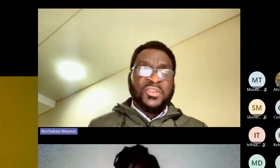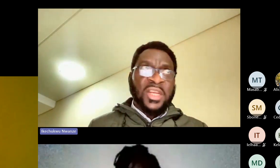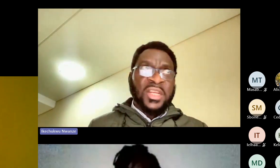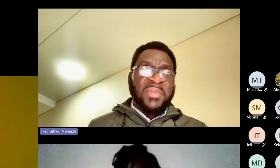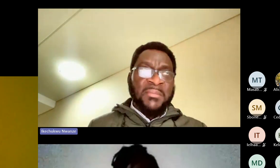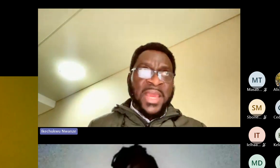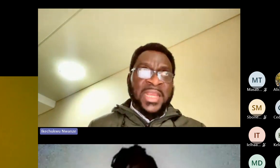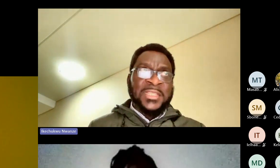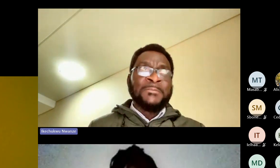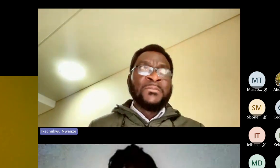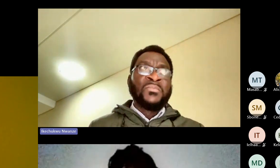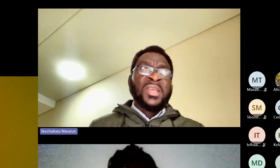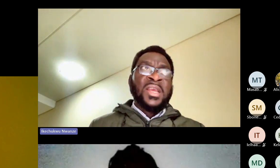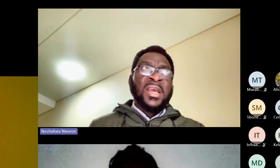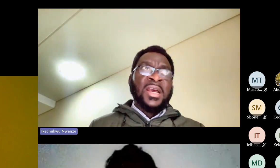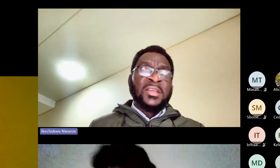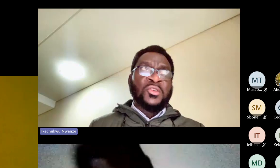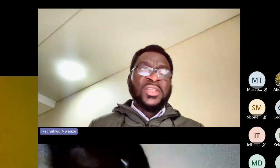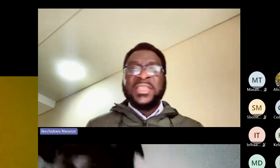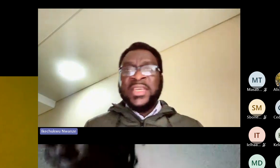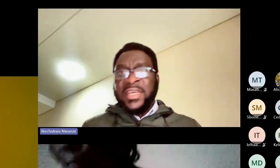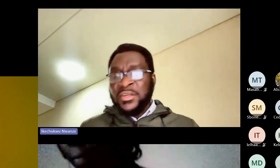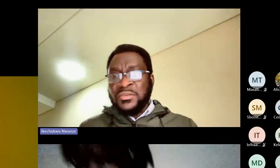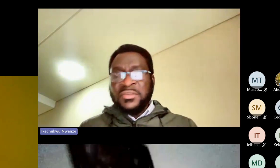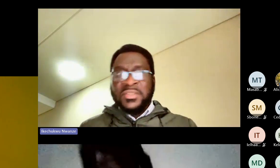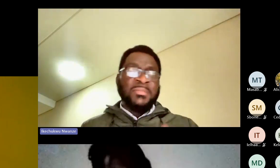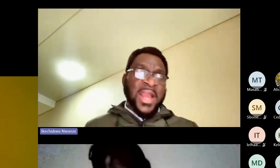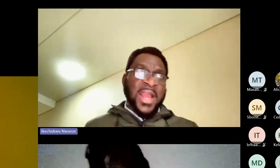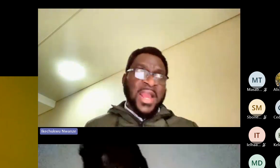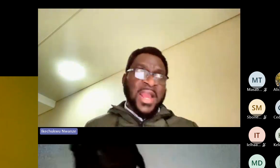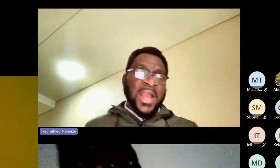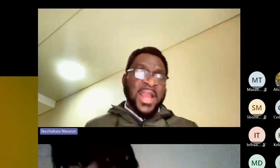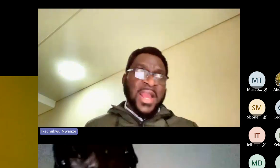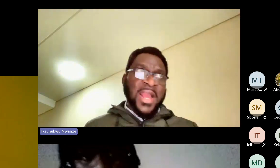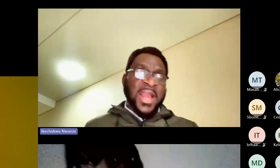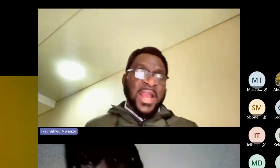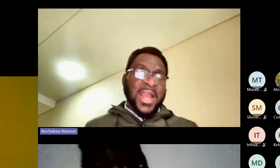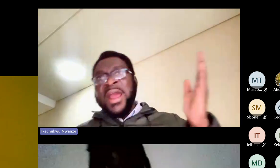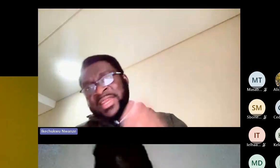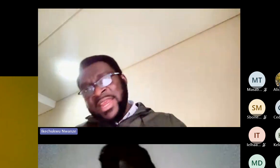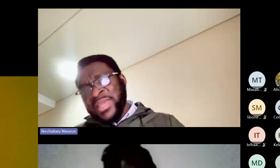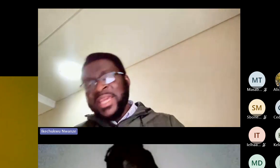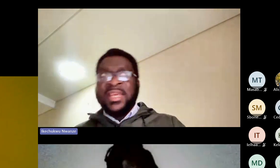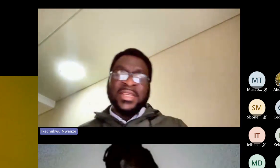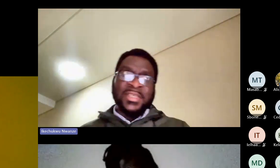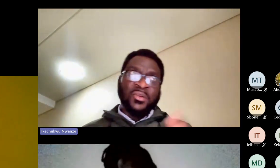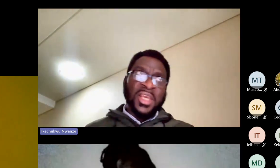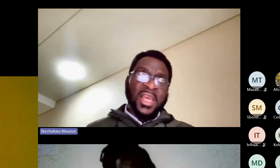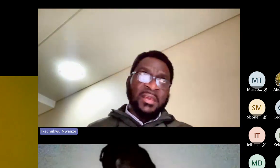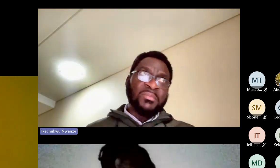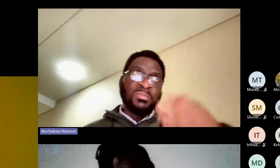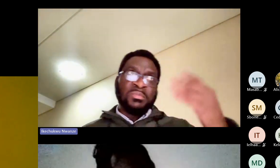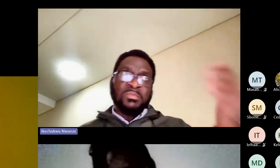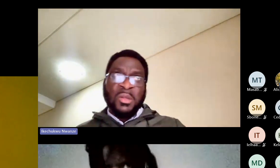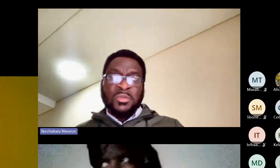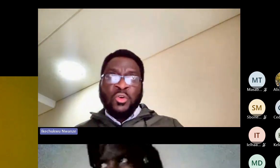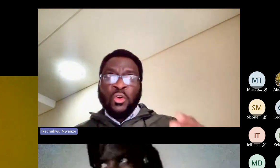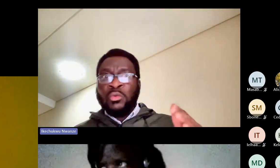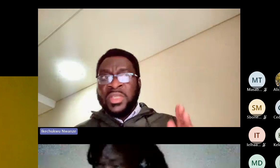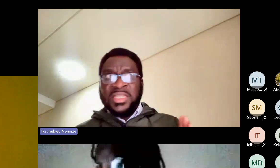include learners with visual impairment. So the skills, the practice, and then Brian came in and said,